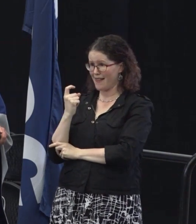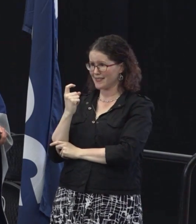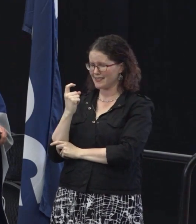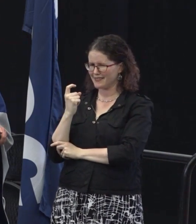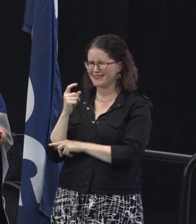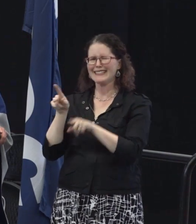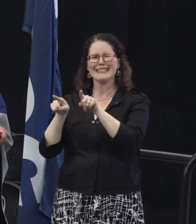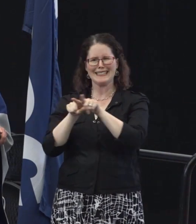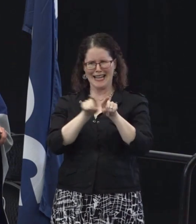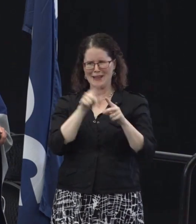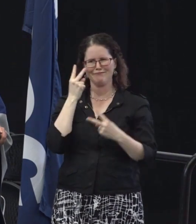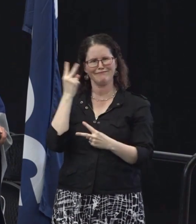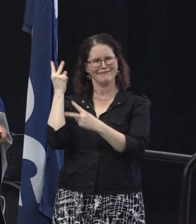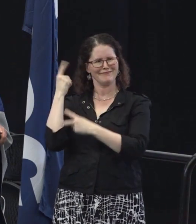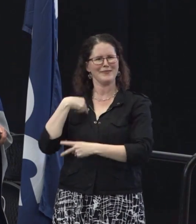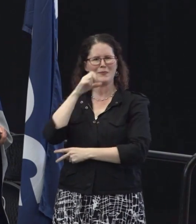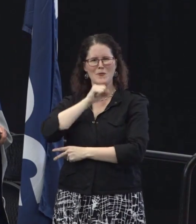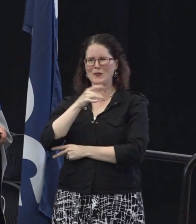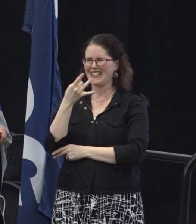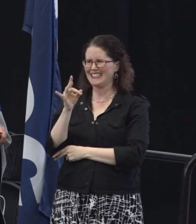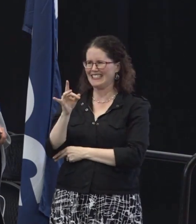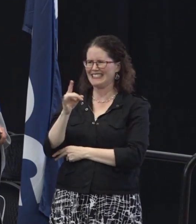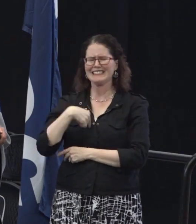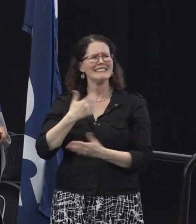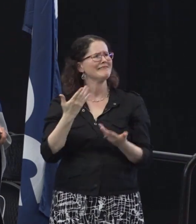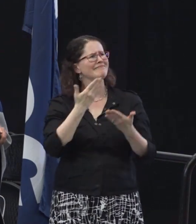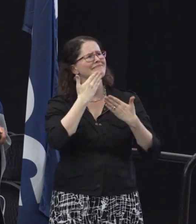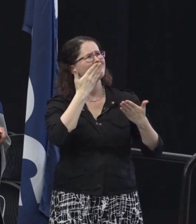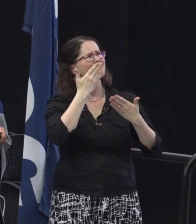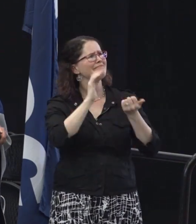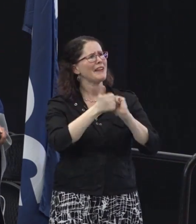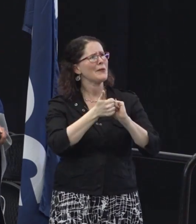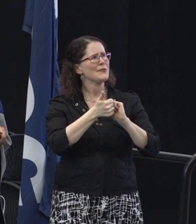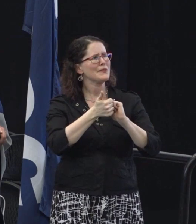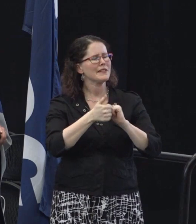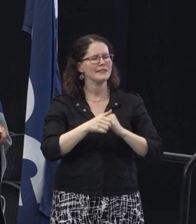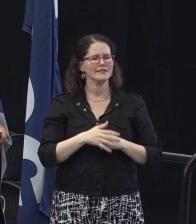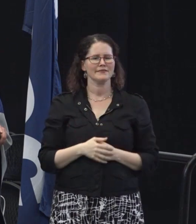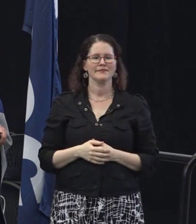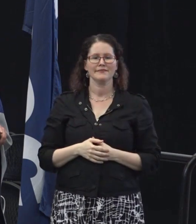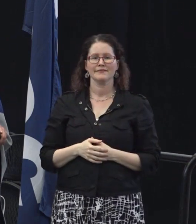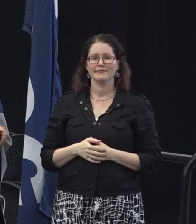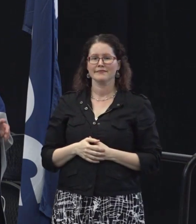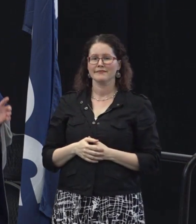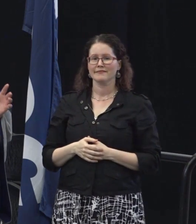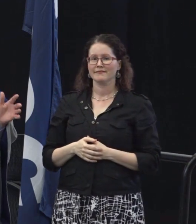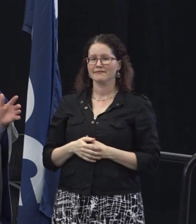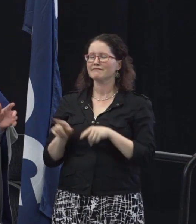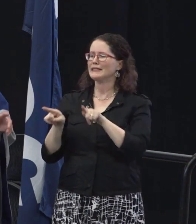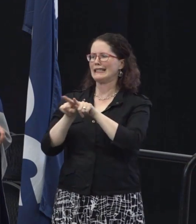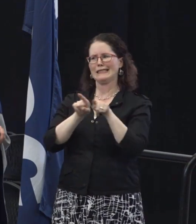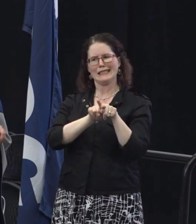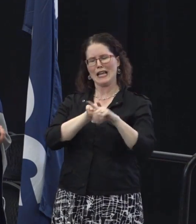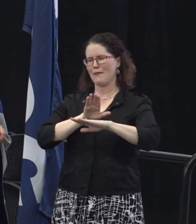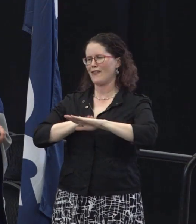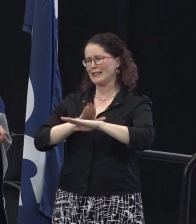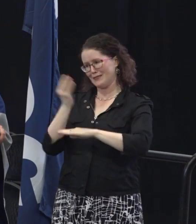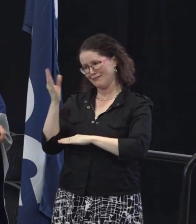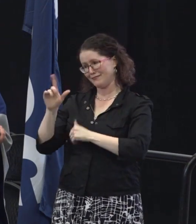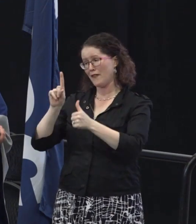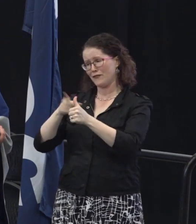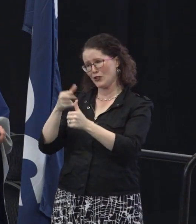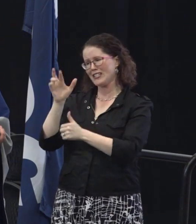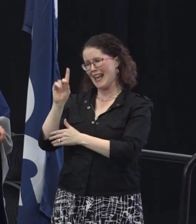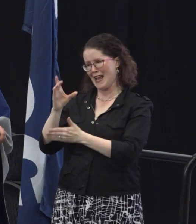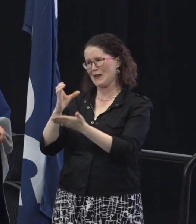ago. She said, "Don, what can I ever do to repay you?" And my answer was simple. Take a first aid course, because